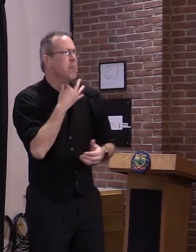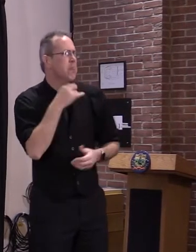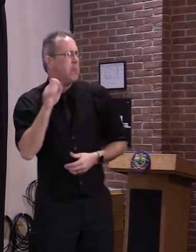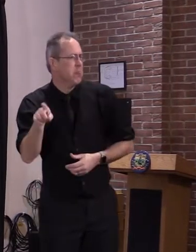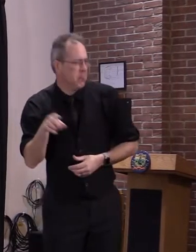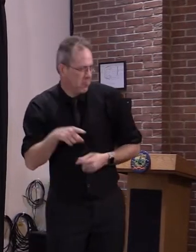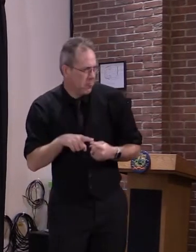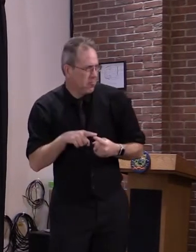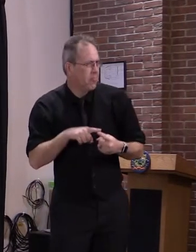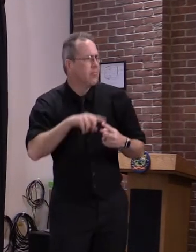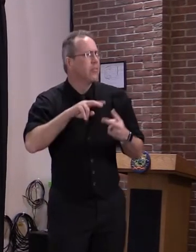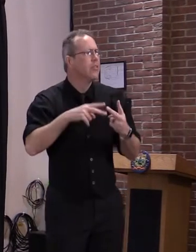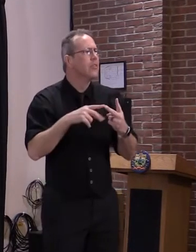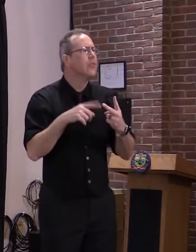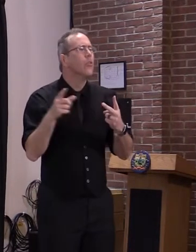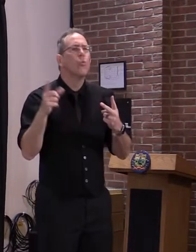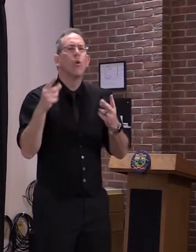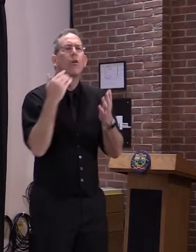public leaders?